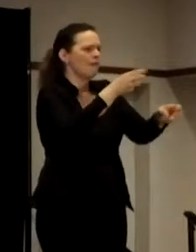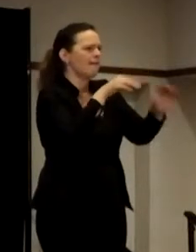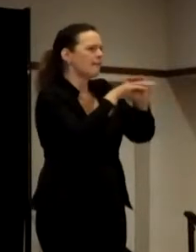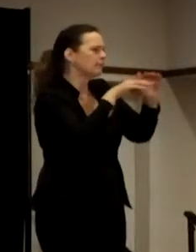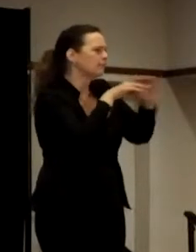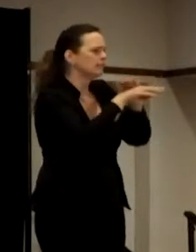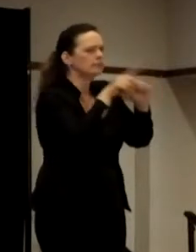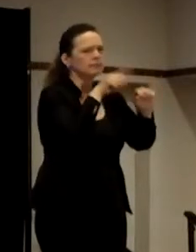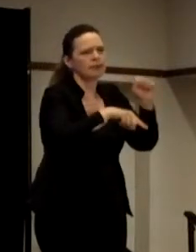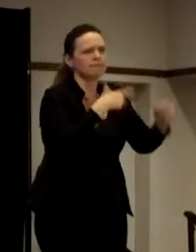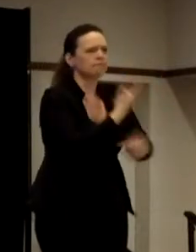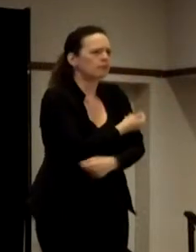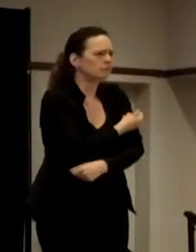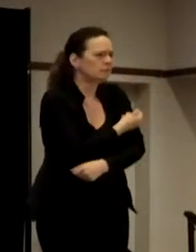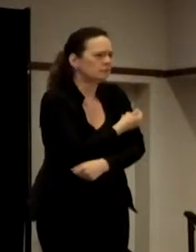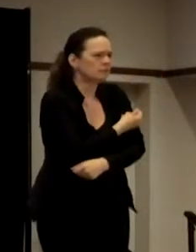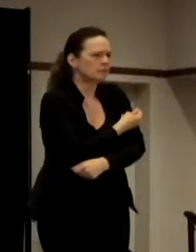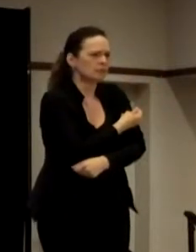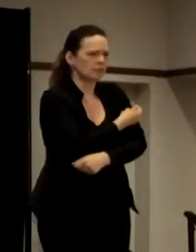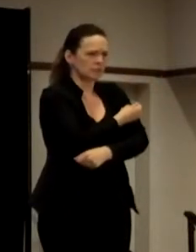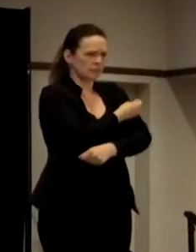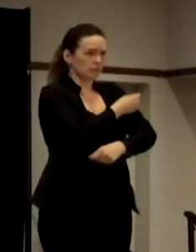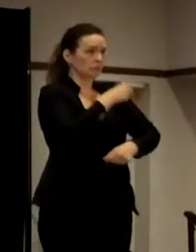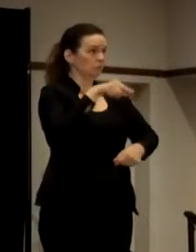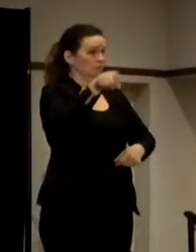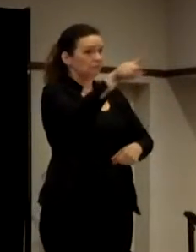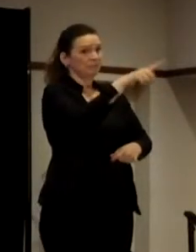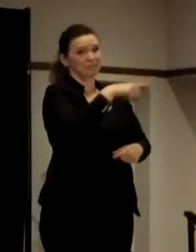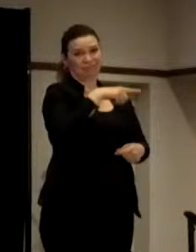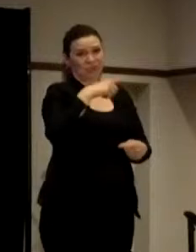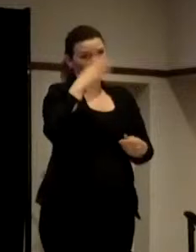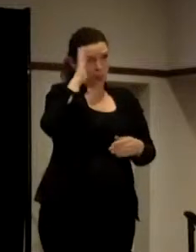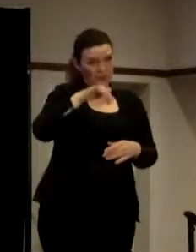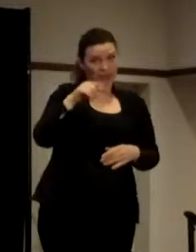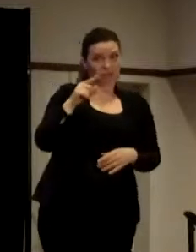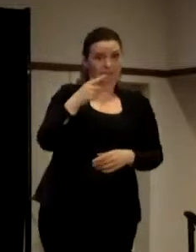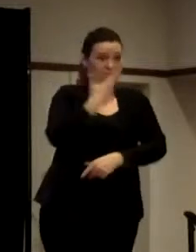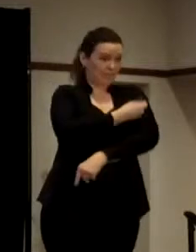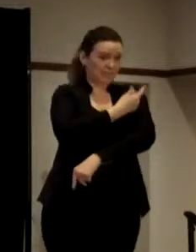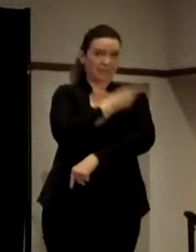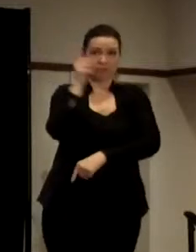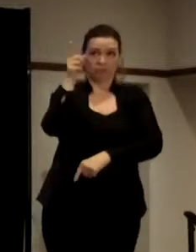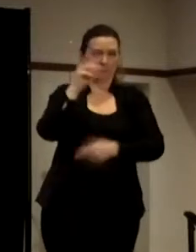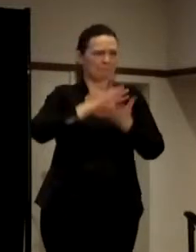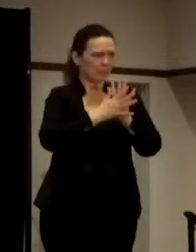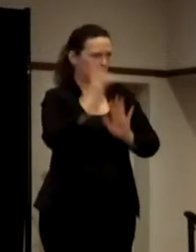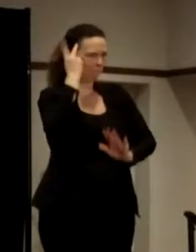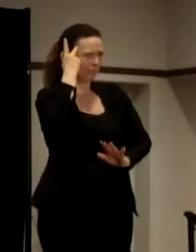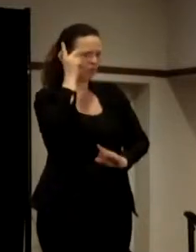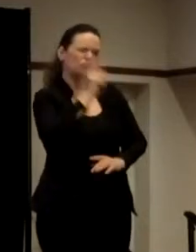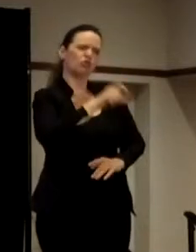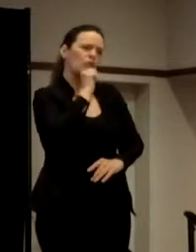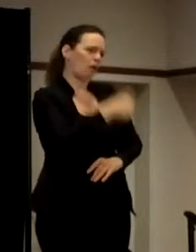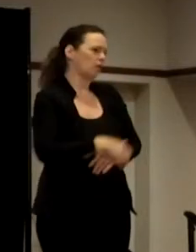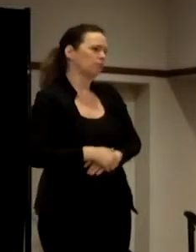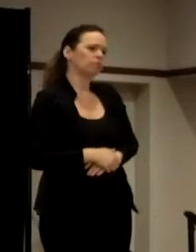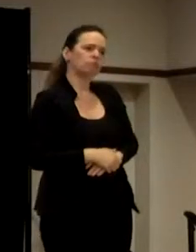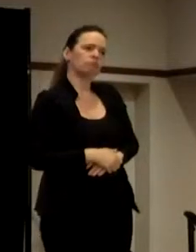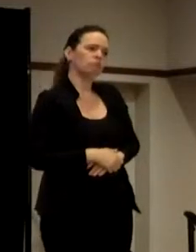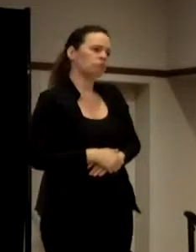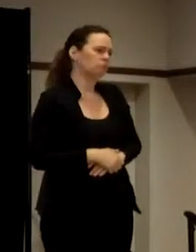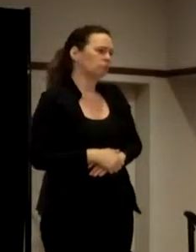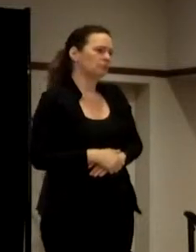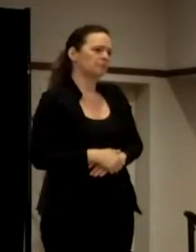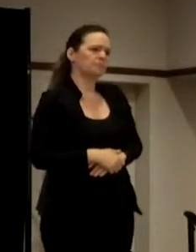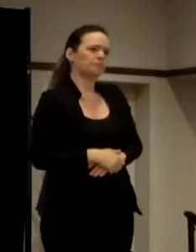mingled the way that it looks like these may have been, no matter what the intentions were. I do want to be clear. Did